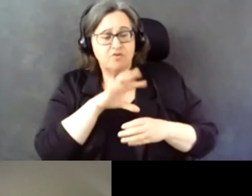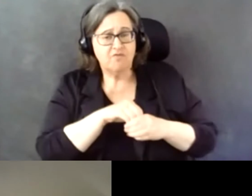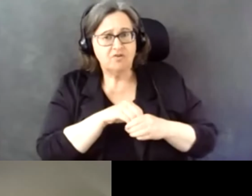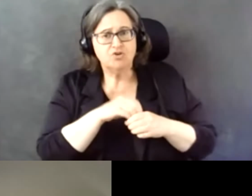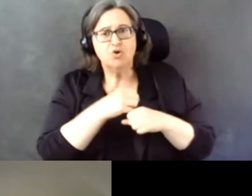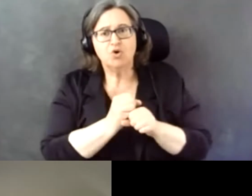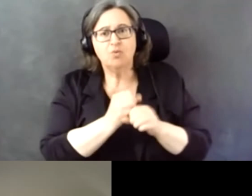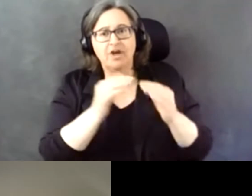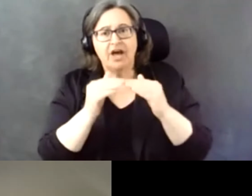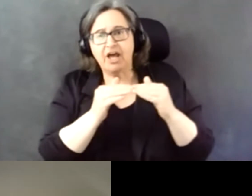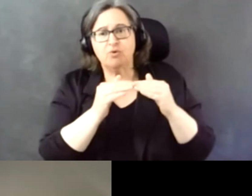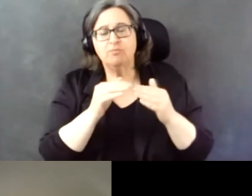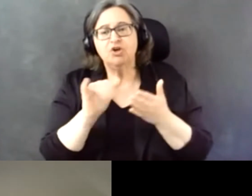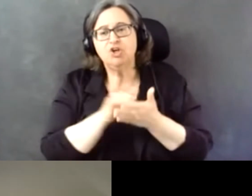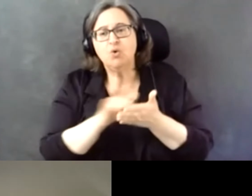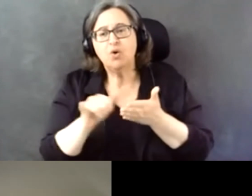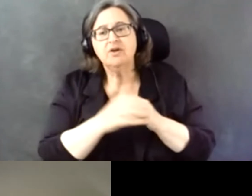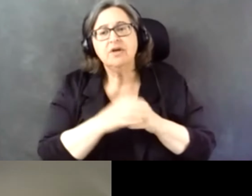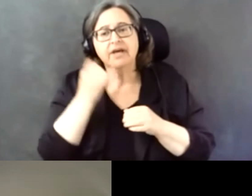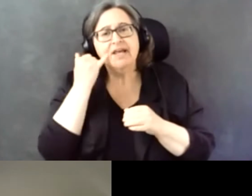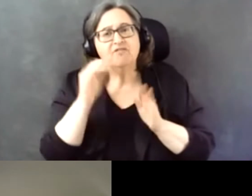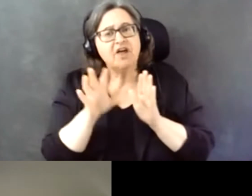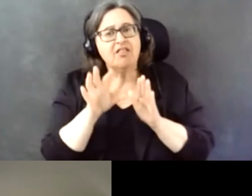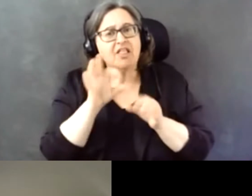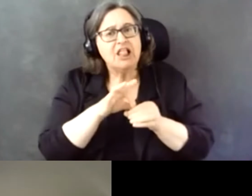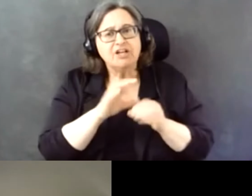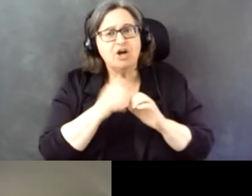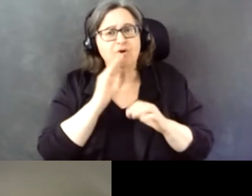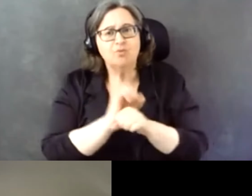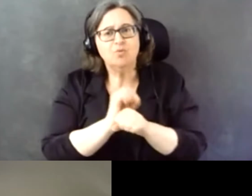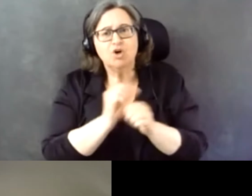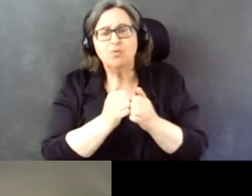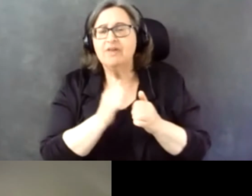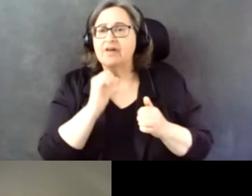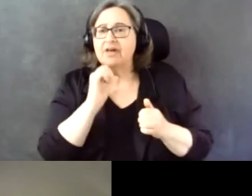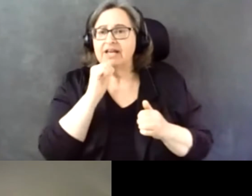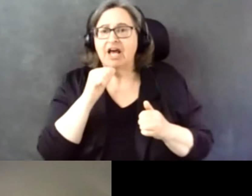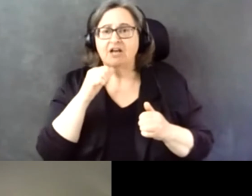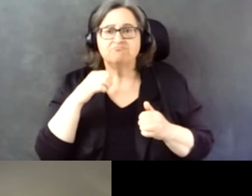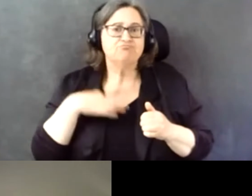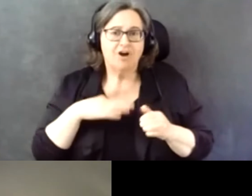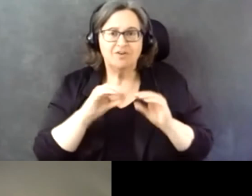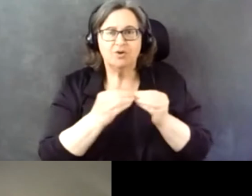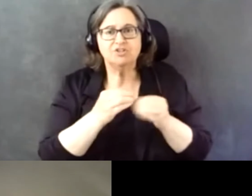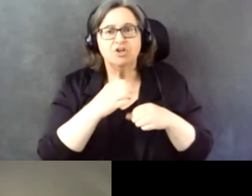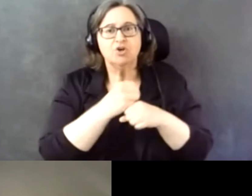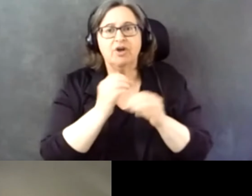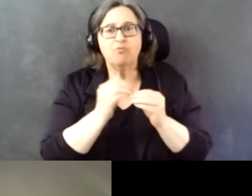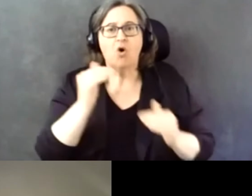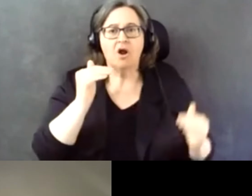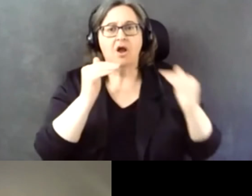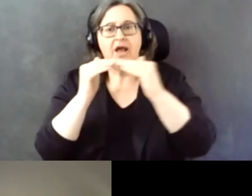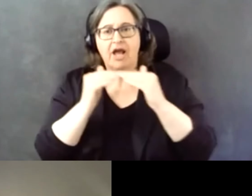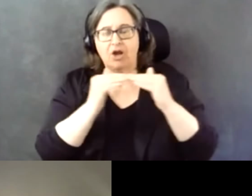creating an equitable new york and if elected how will you work with non-profits to create more equity within the city well